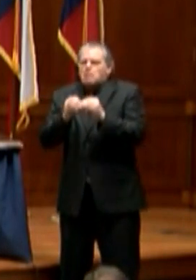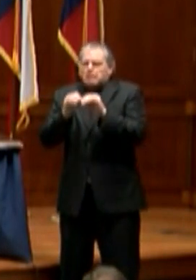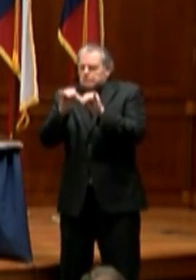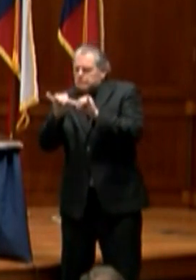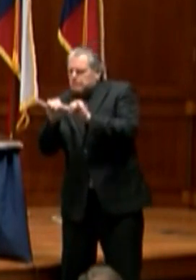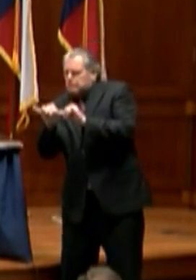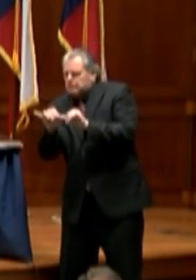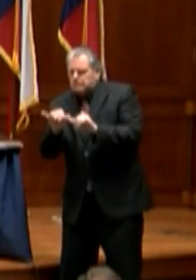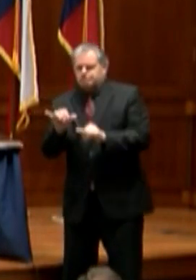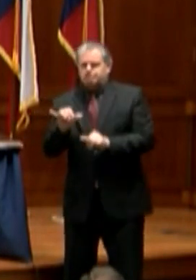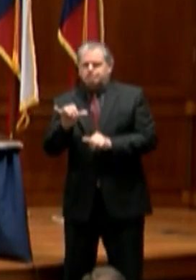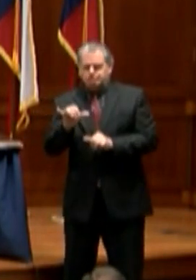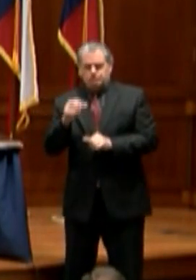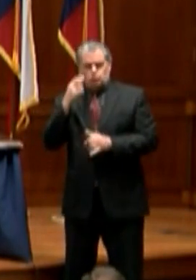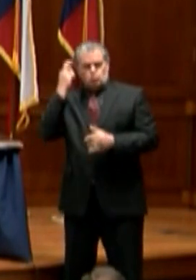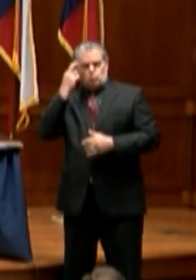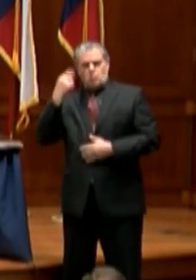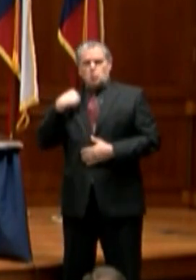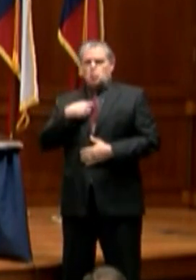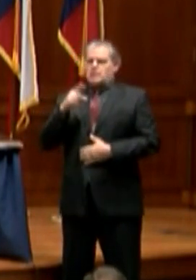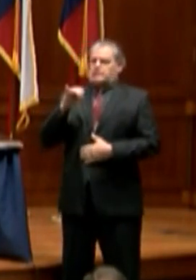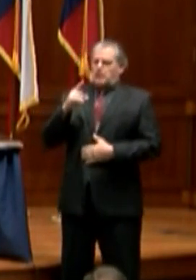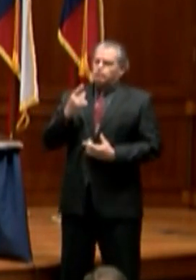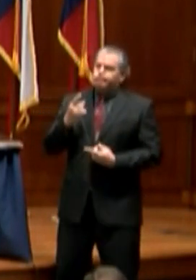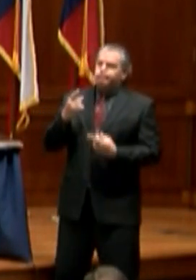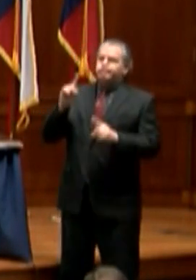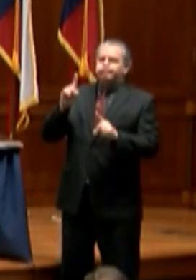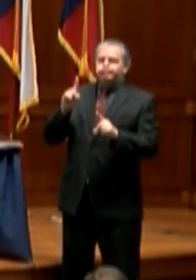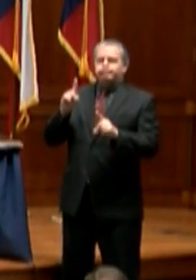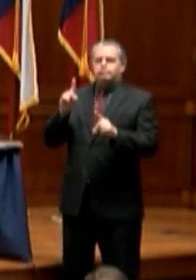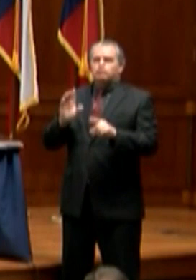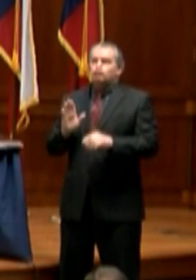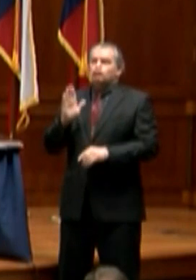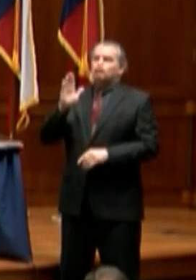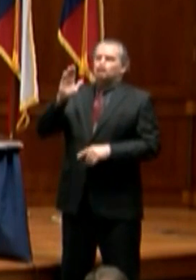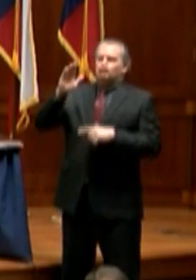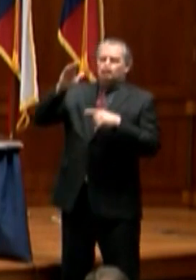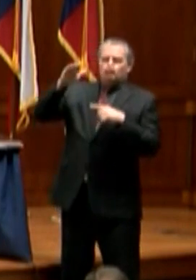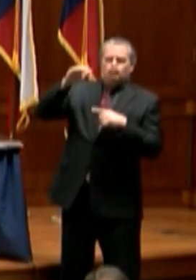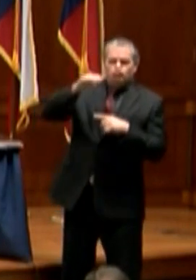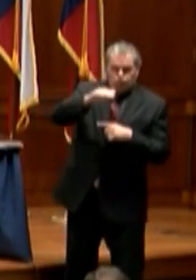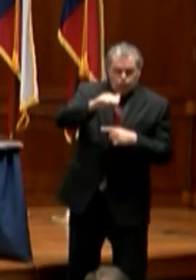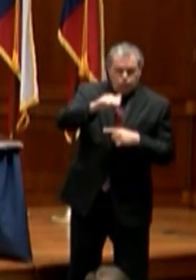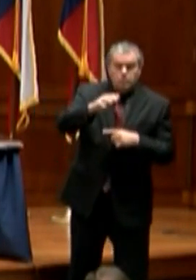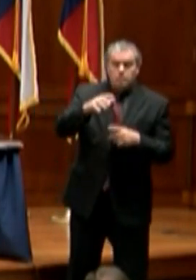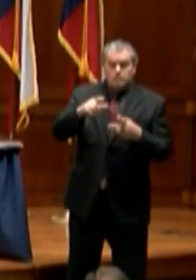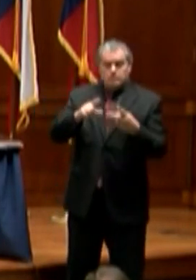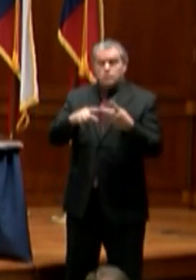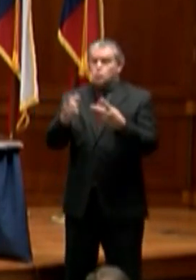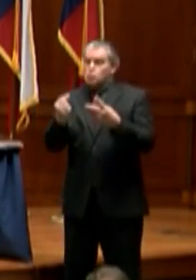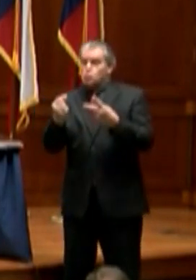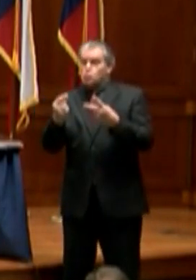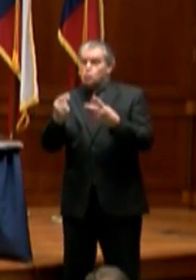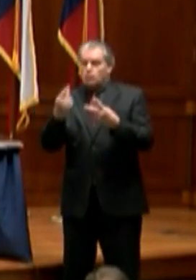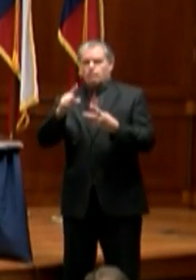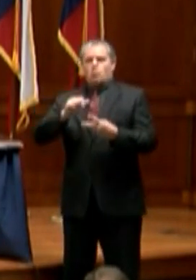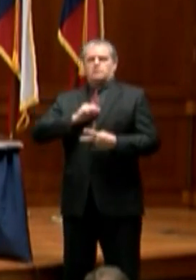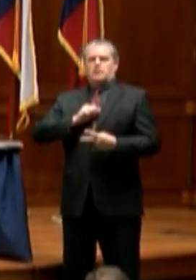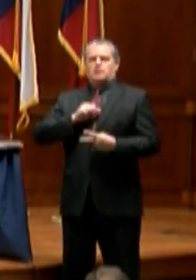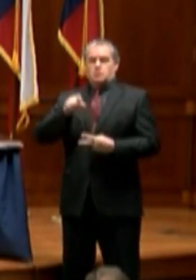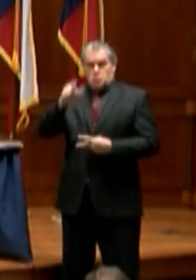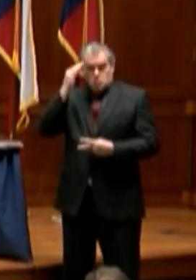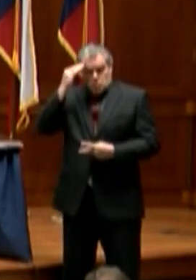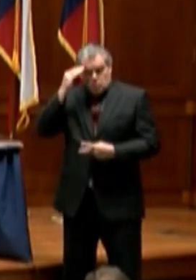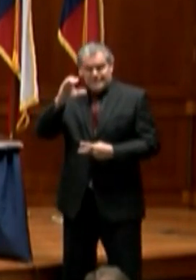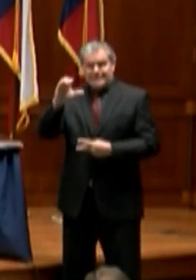have had an effect on the curve, if you will. The next layer of protection are the things that we can do ourselves. As you know,